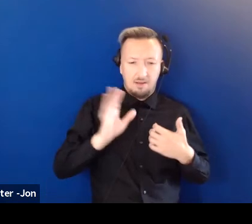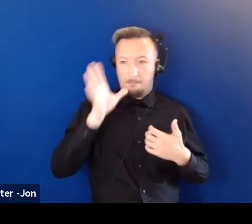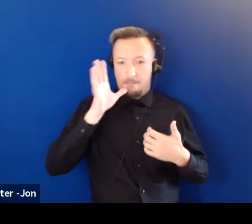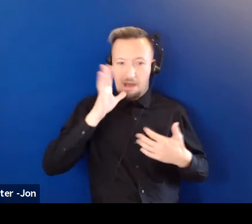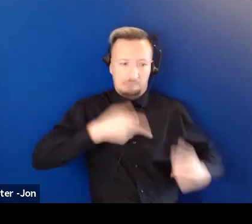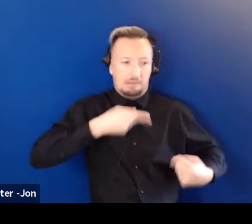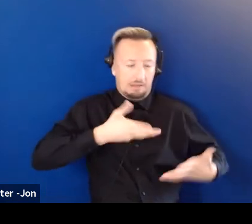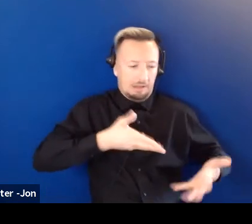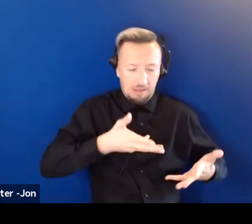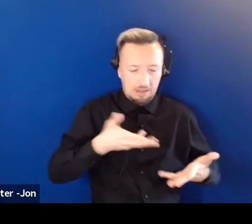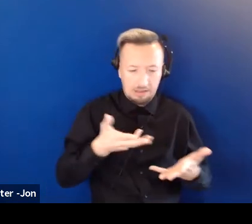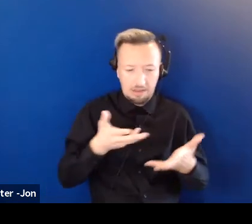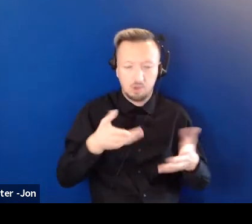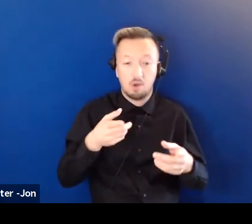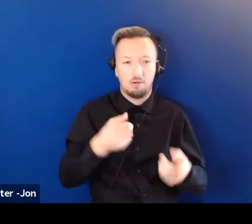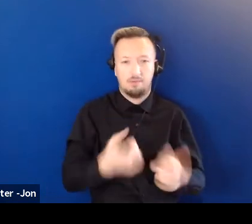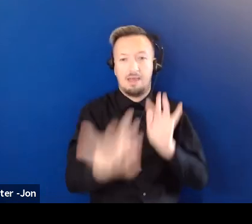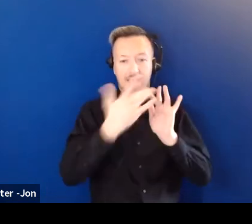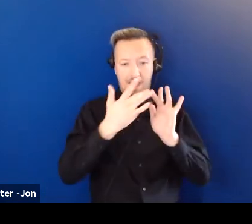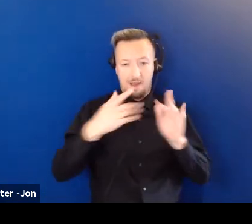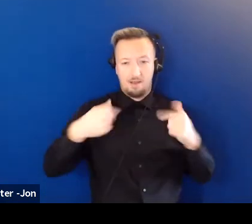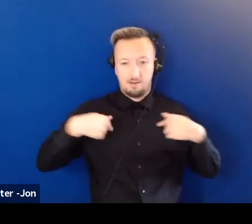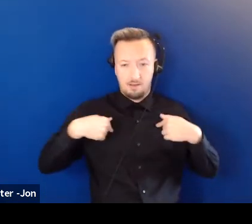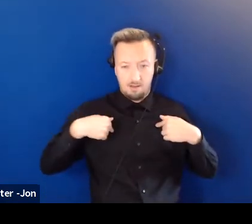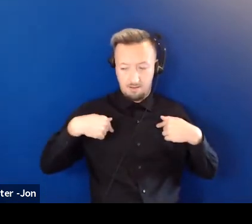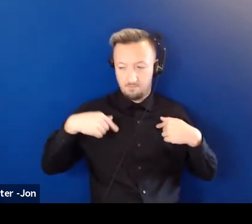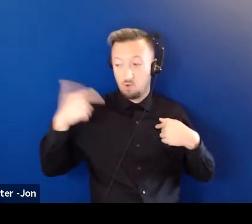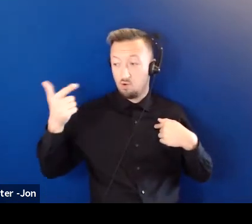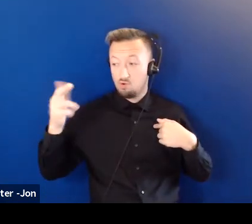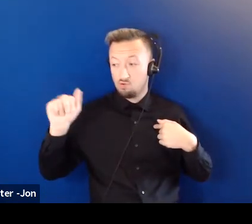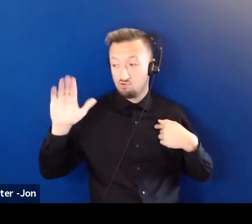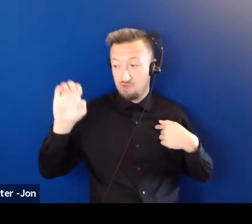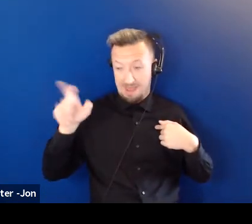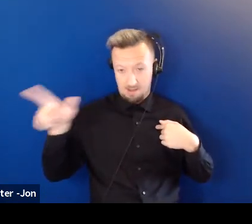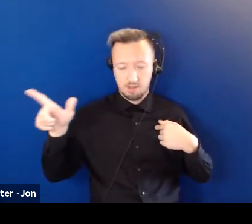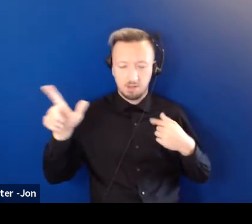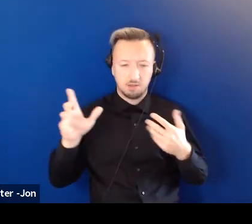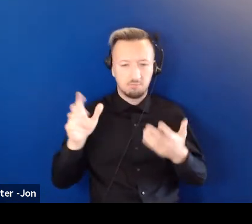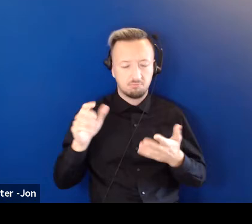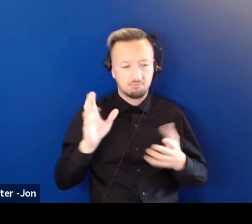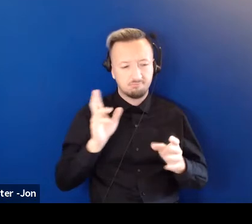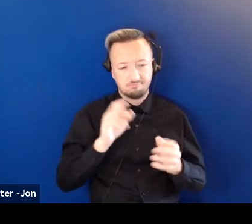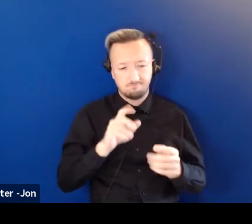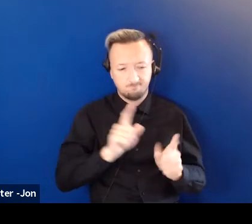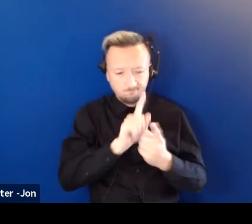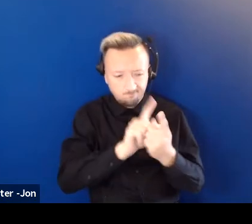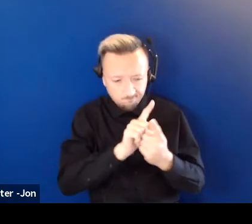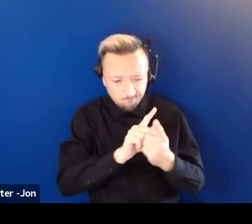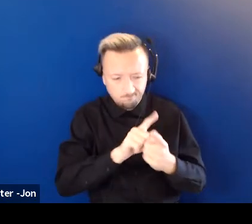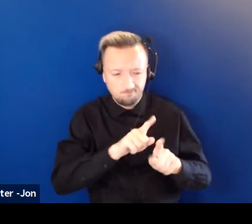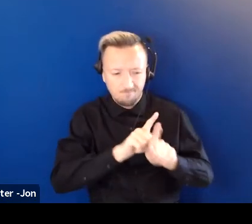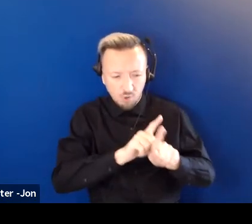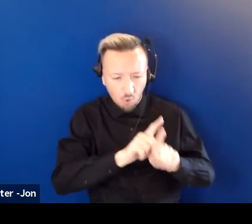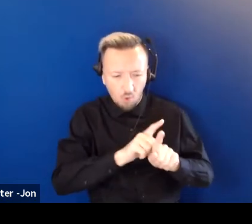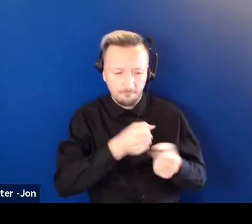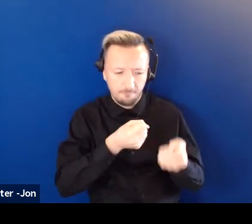and Grace took on this peer mentoring relationship and actually really mentored not only this young adult through this process, but